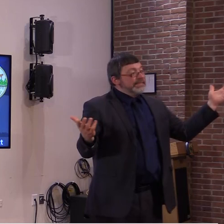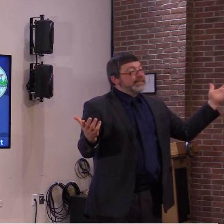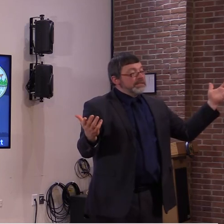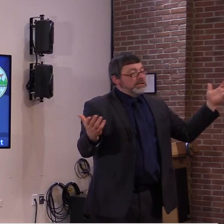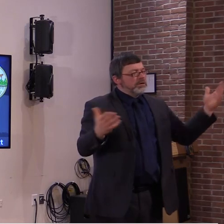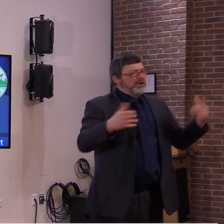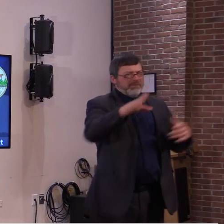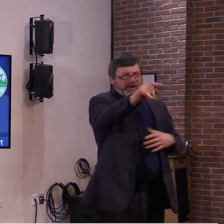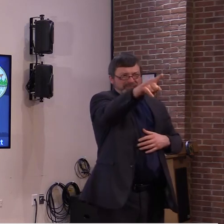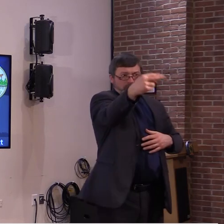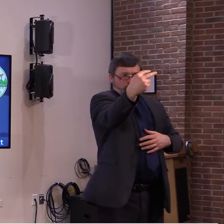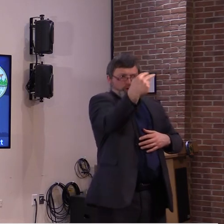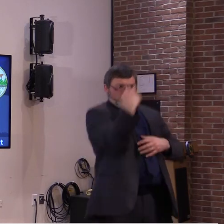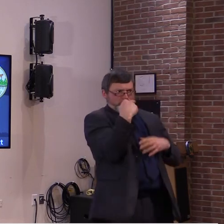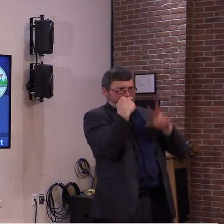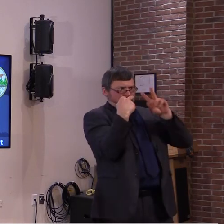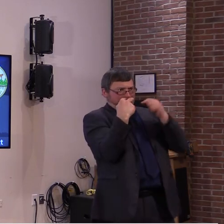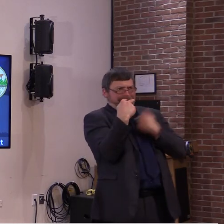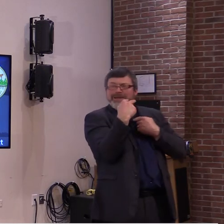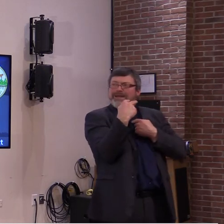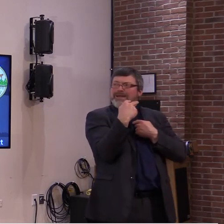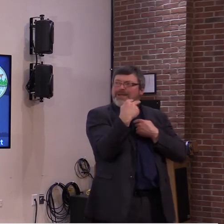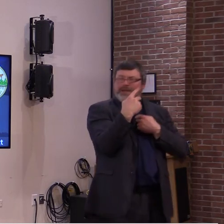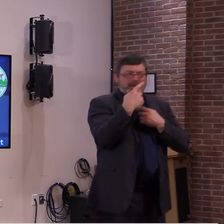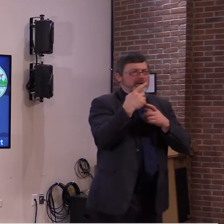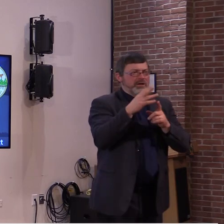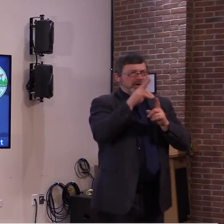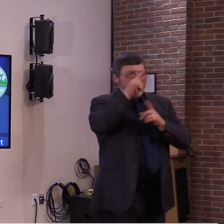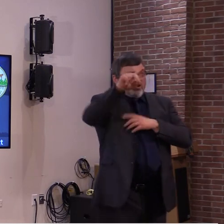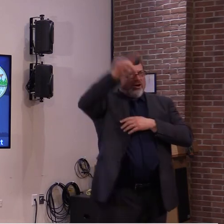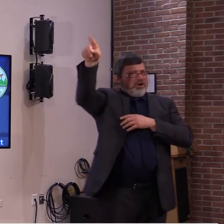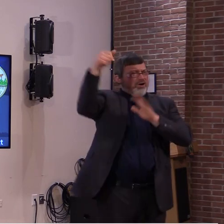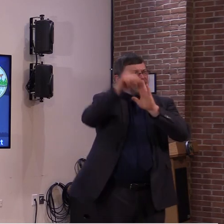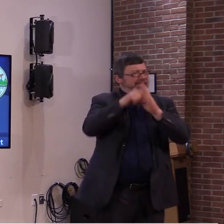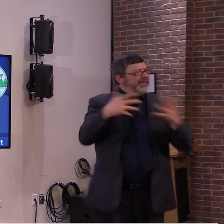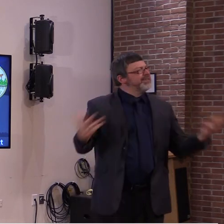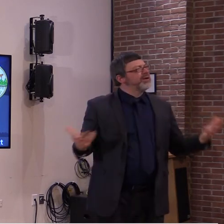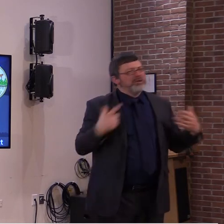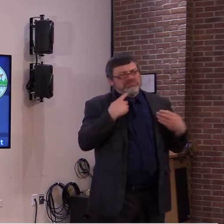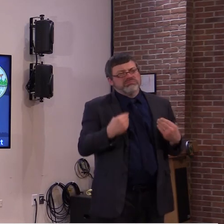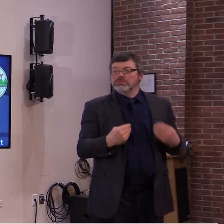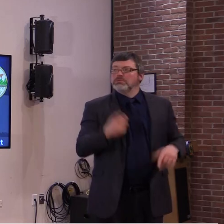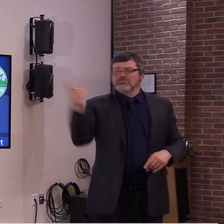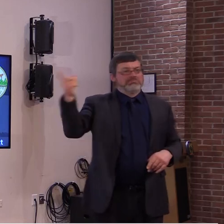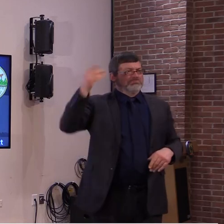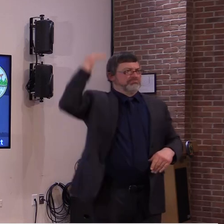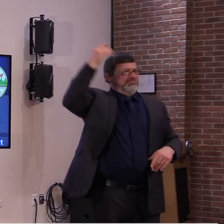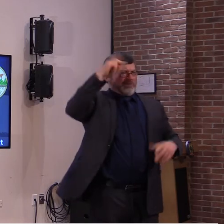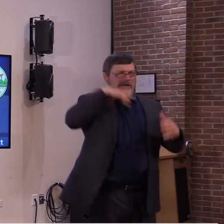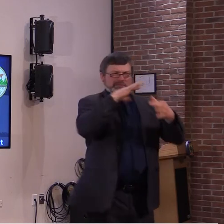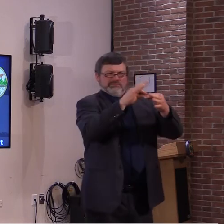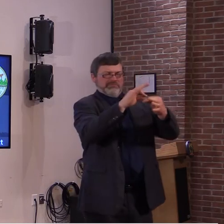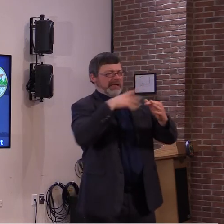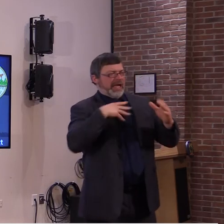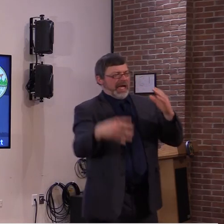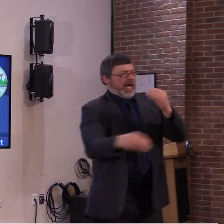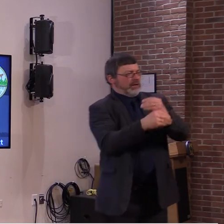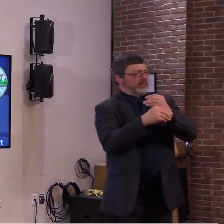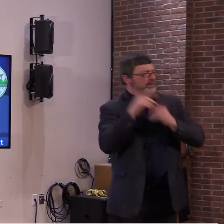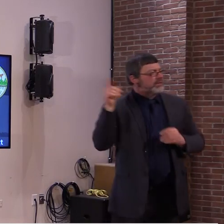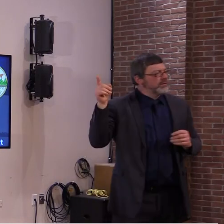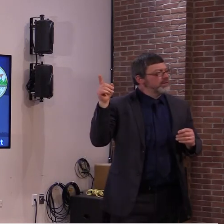at the top of the heap here. And Kat, Dr. Levine here, I just want to give two simple examples to